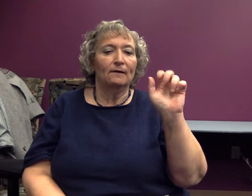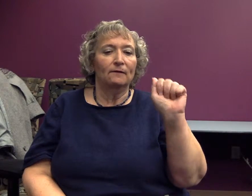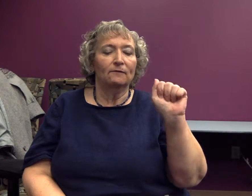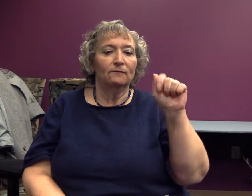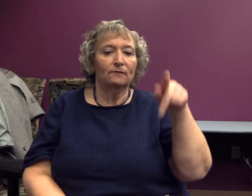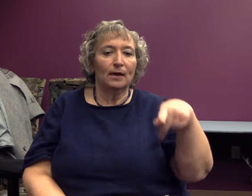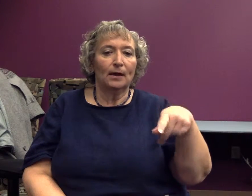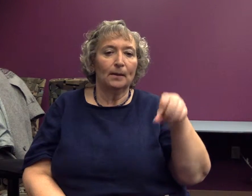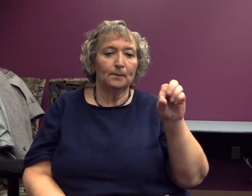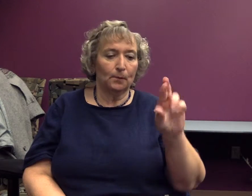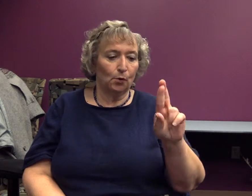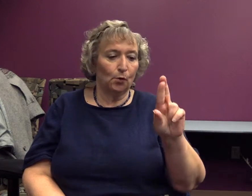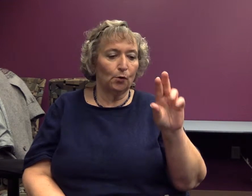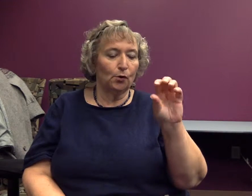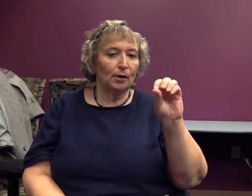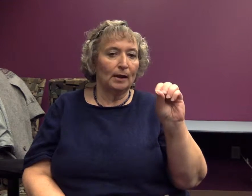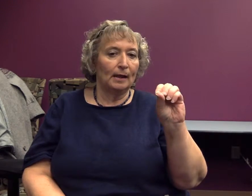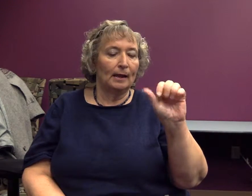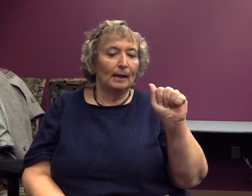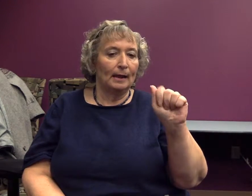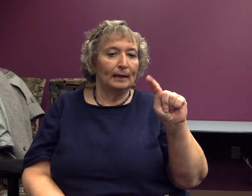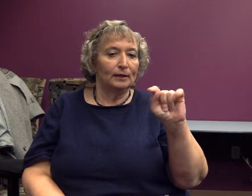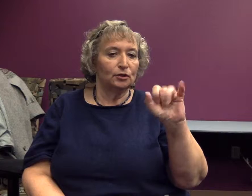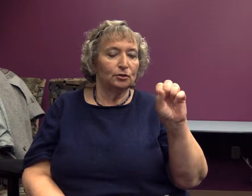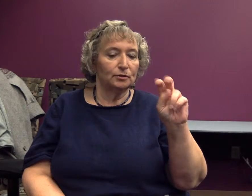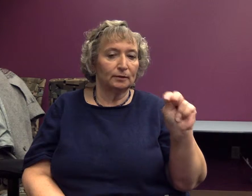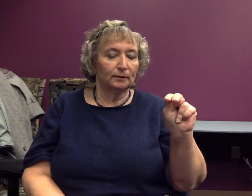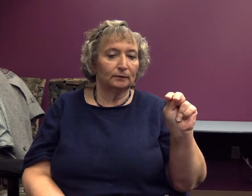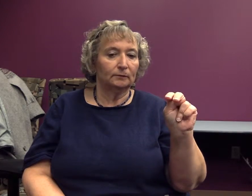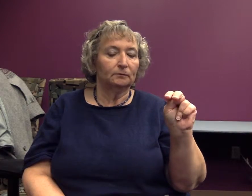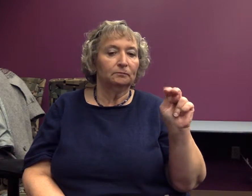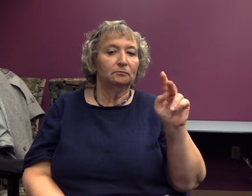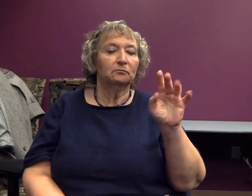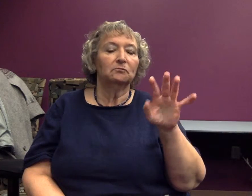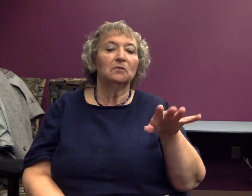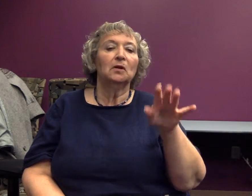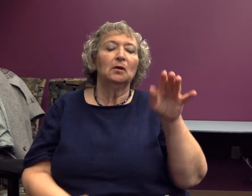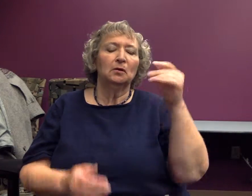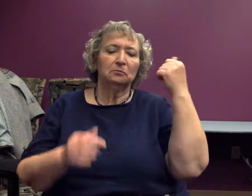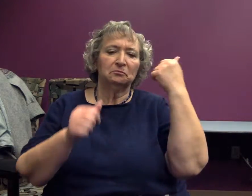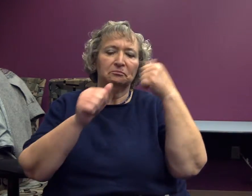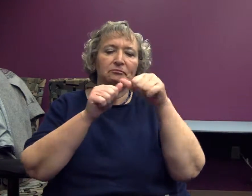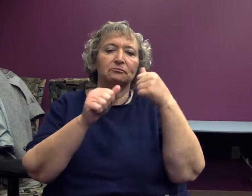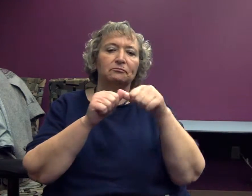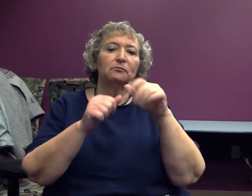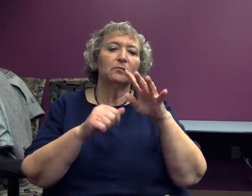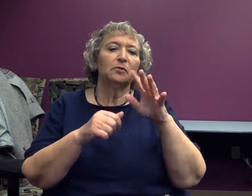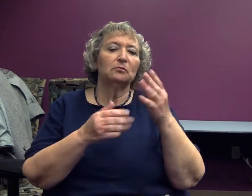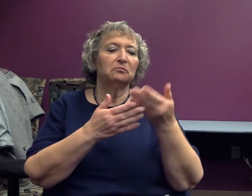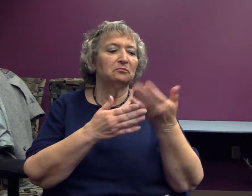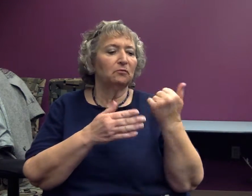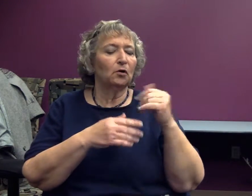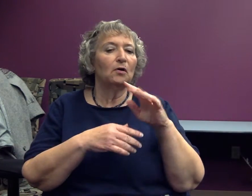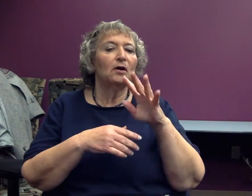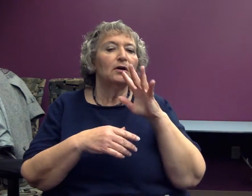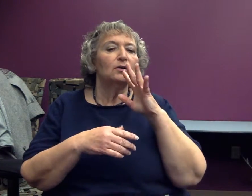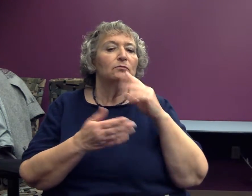oceans, and we looked at principles of desalination. What was one principle that we used in desalination as